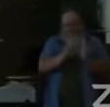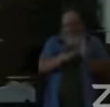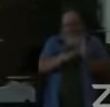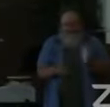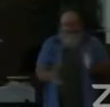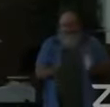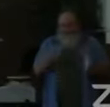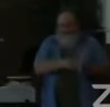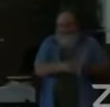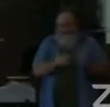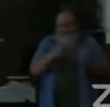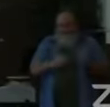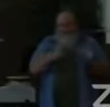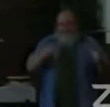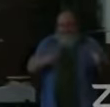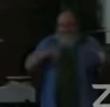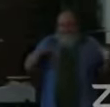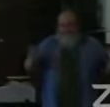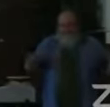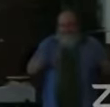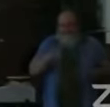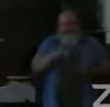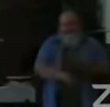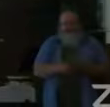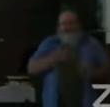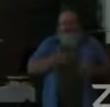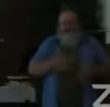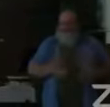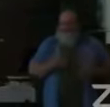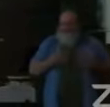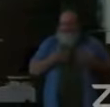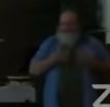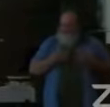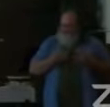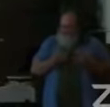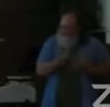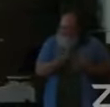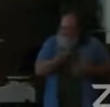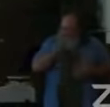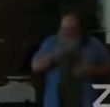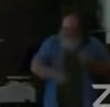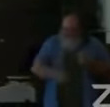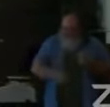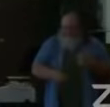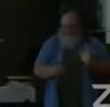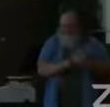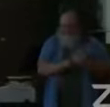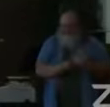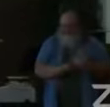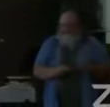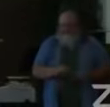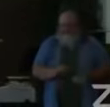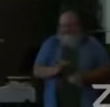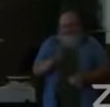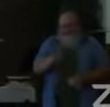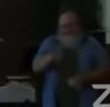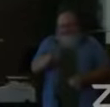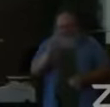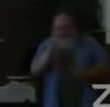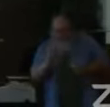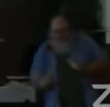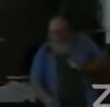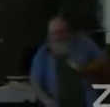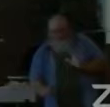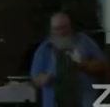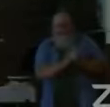In my life, I've been through some very difficult times. I've been through some spiritually low times. I've mentioned it before, but